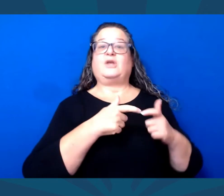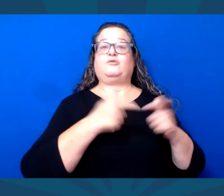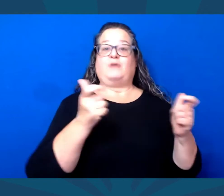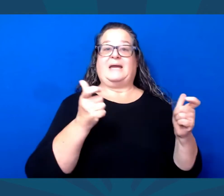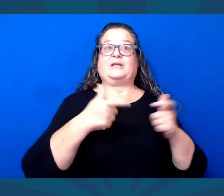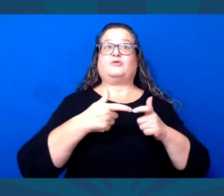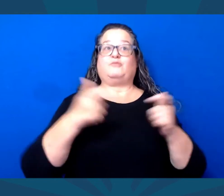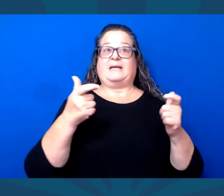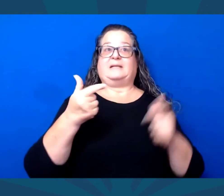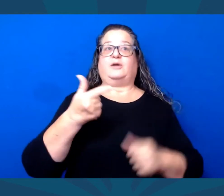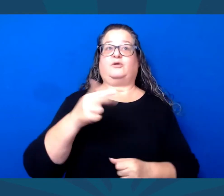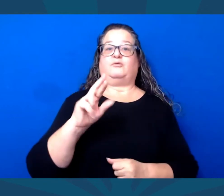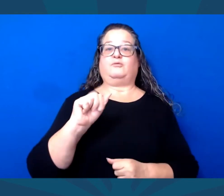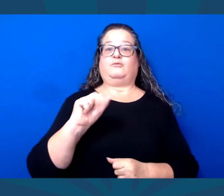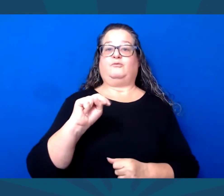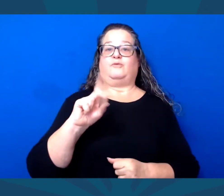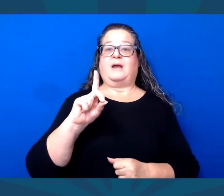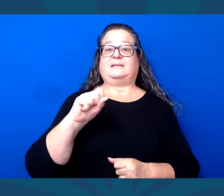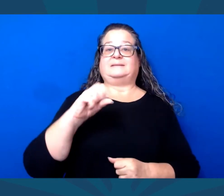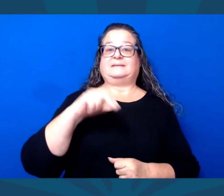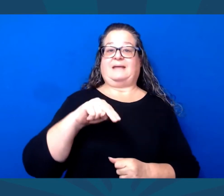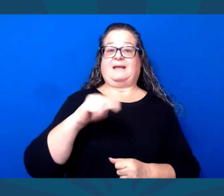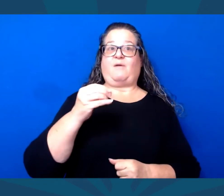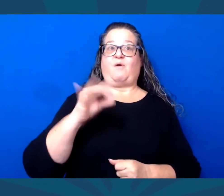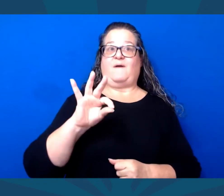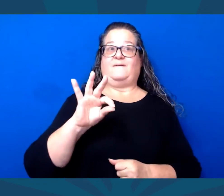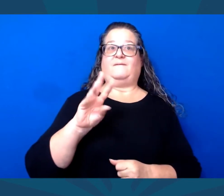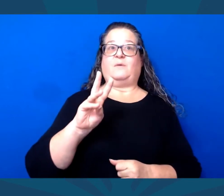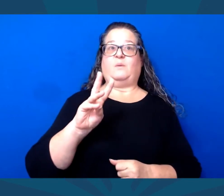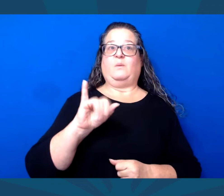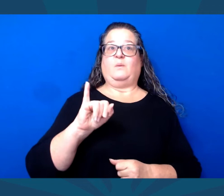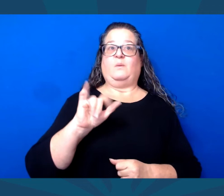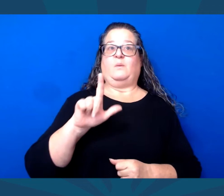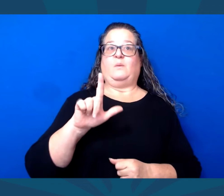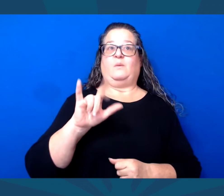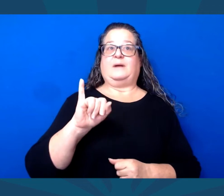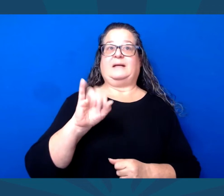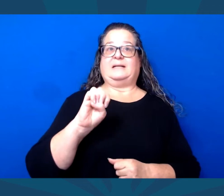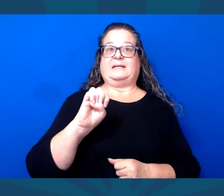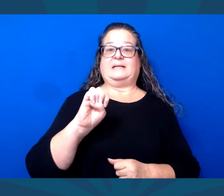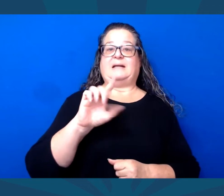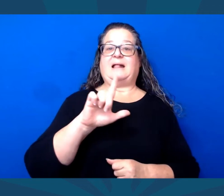and the great-great-grandson of Willie Lee Abernathy Sr.